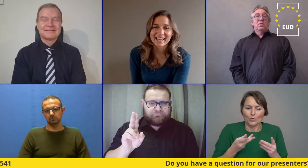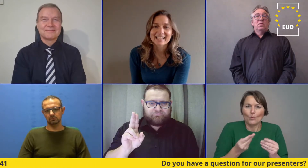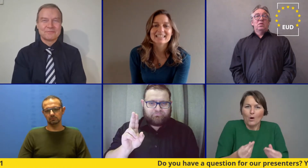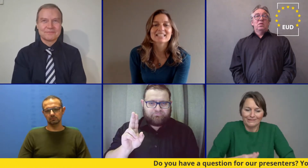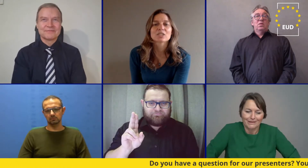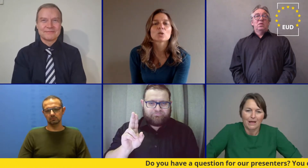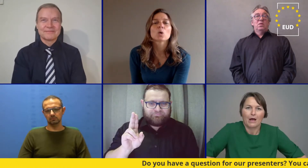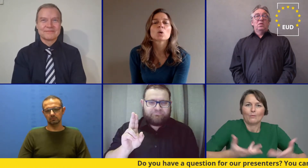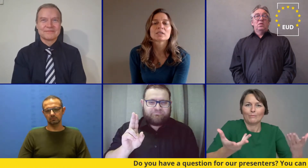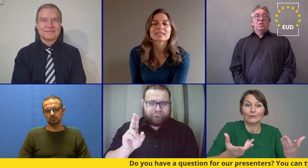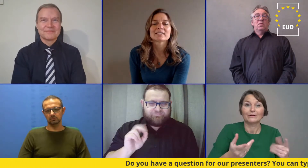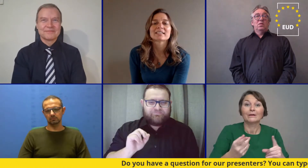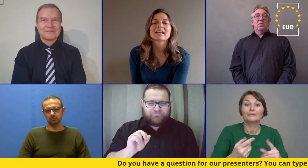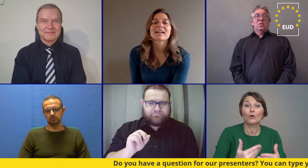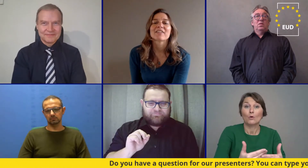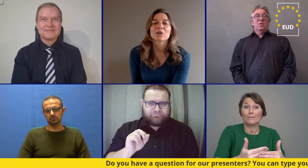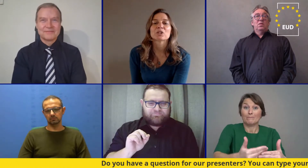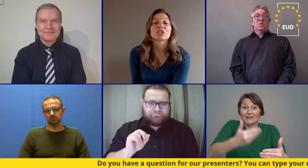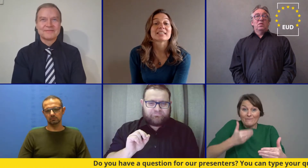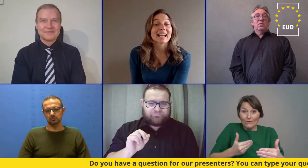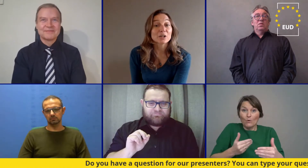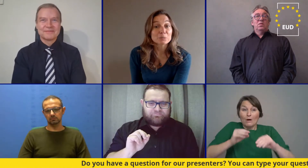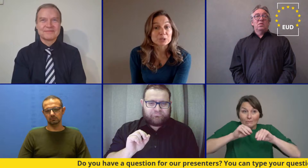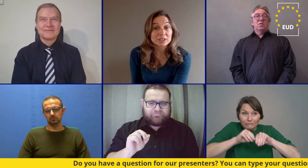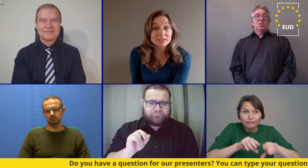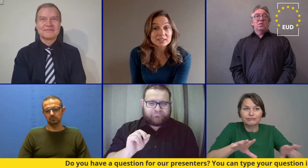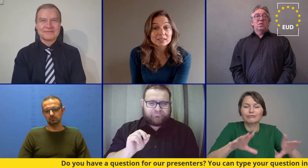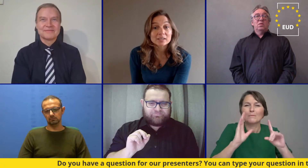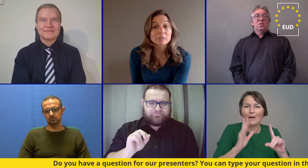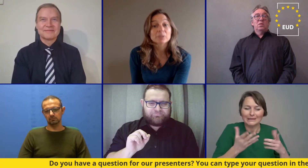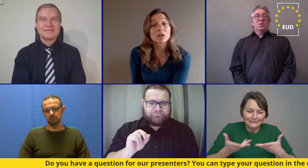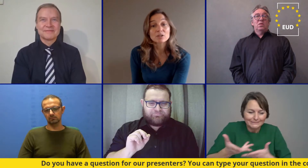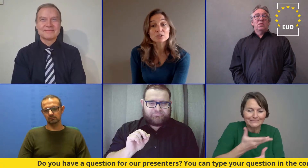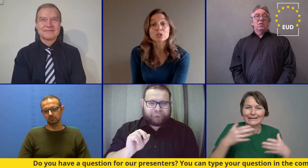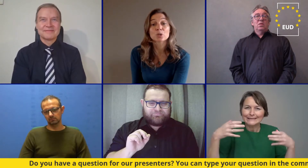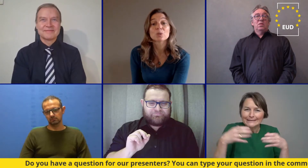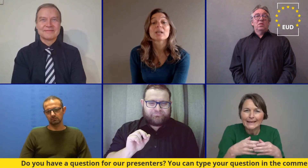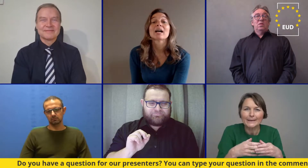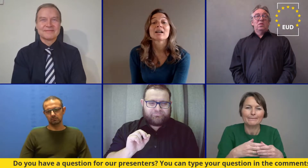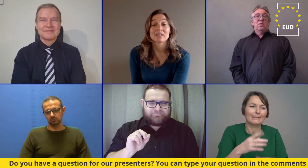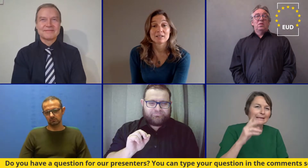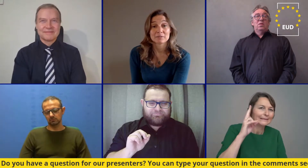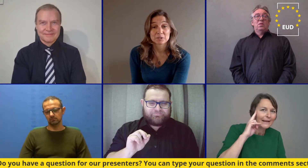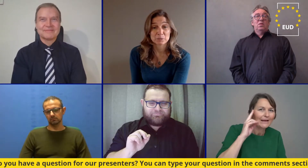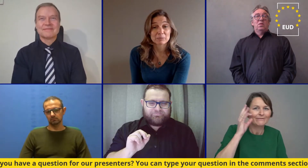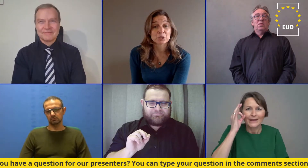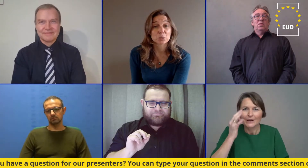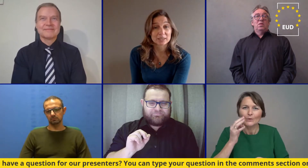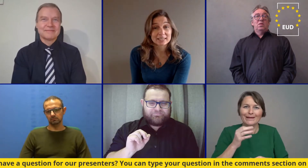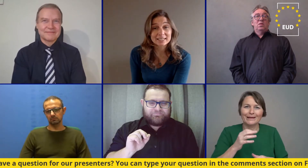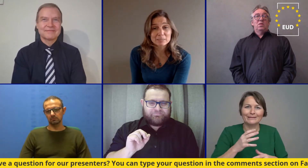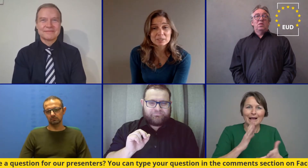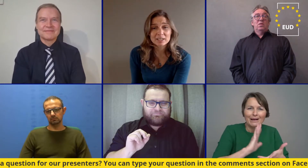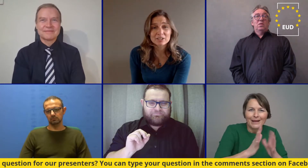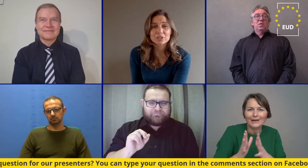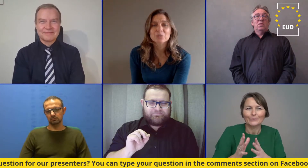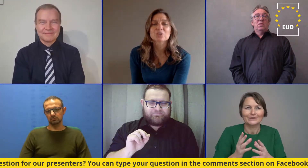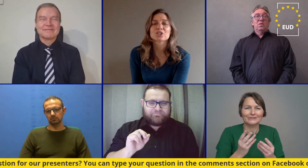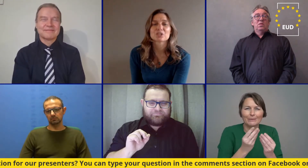And I think the goal is that we look at the output, but also to be able to work in a team together,